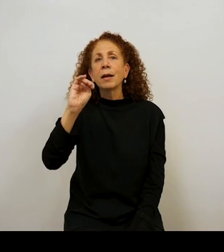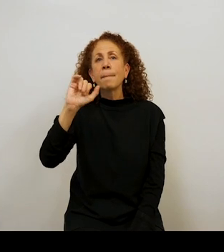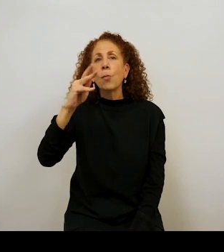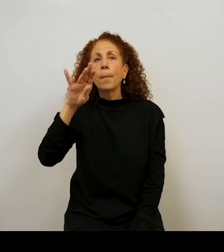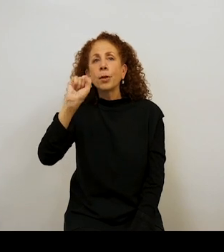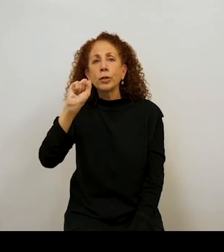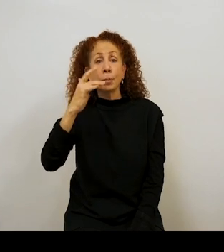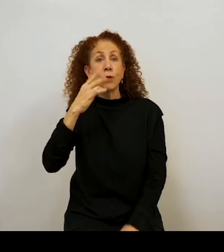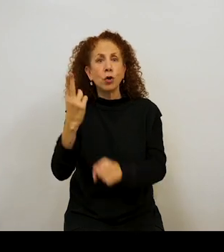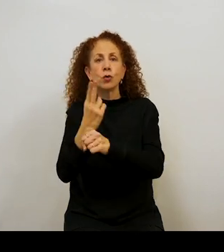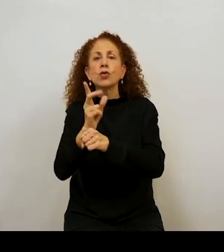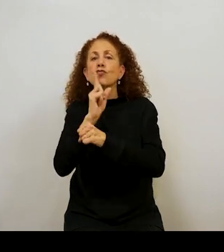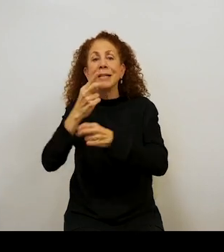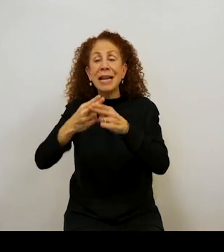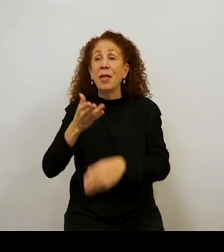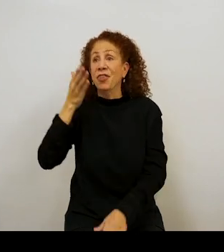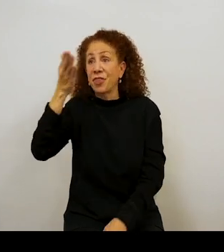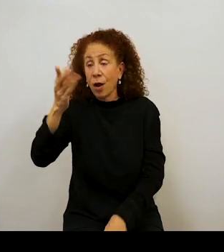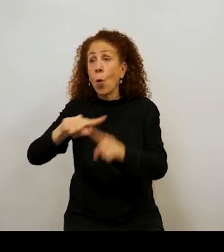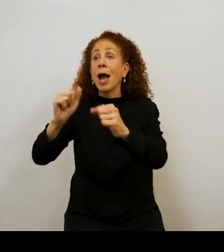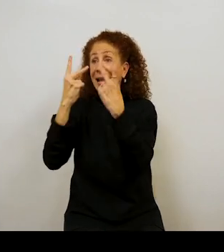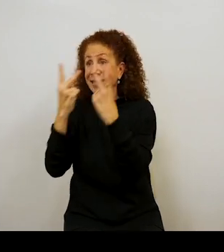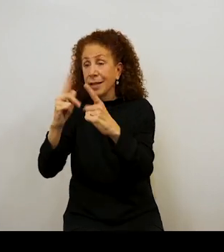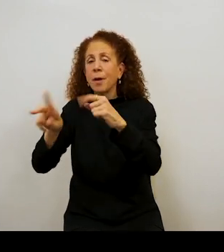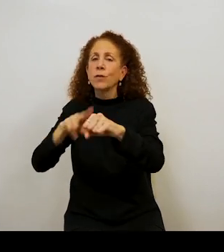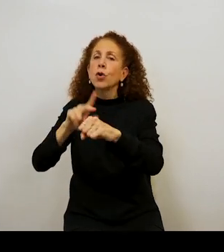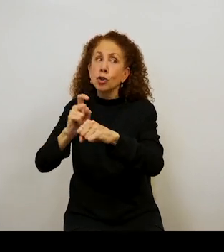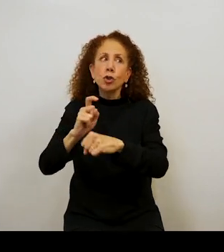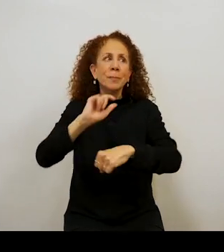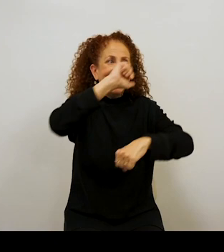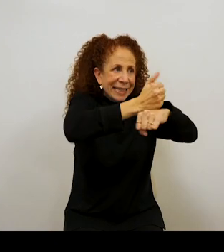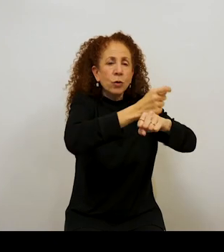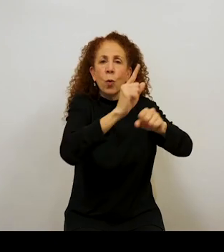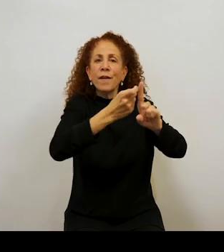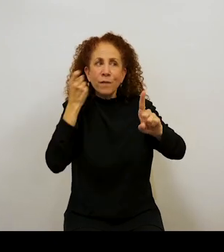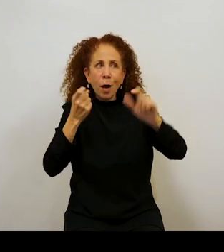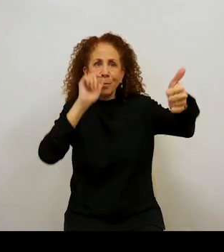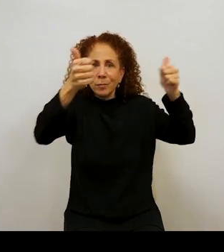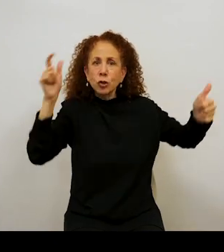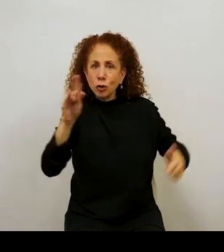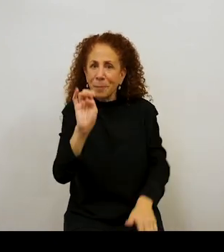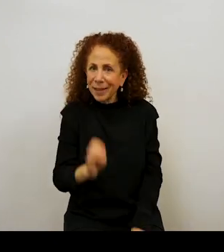real name, to be where I can go and see them. But of course, they should be in situ.